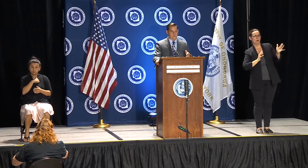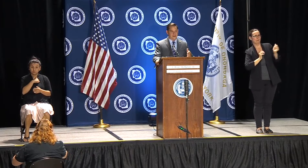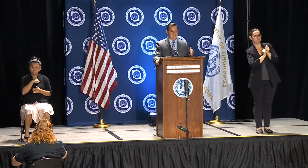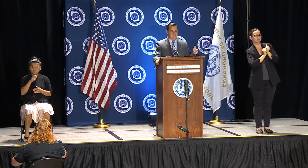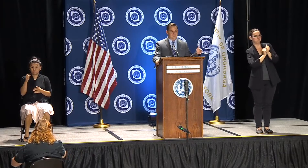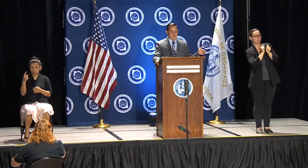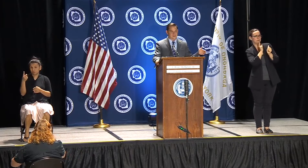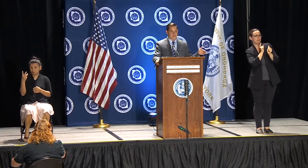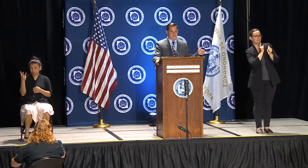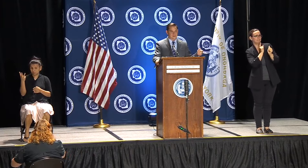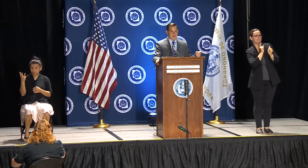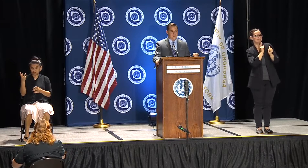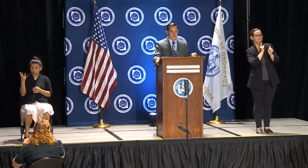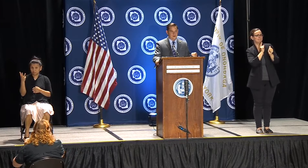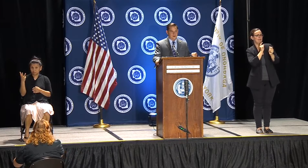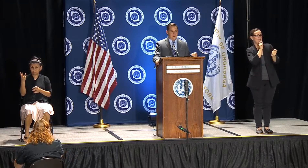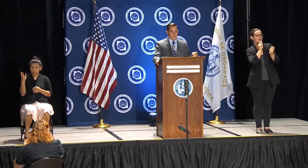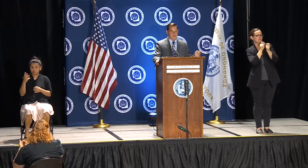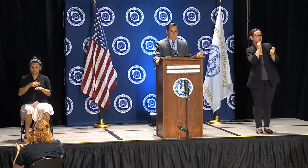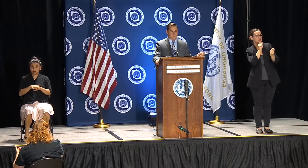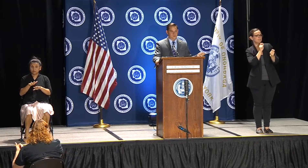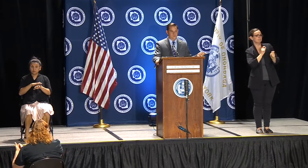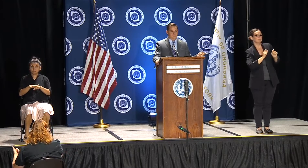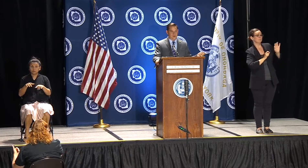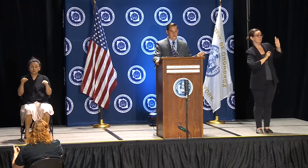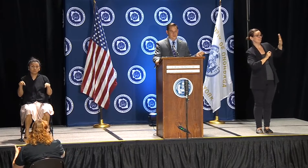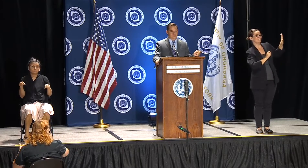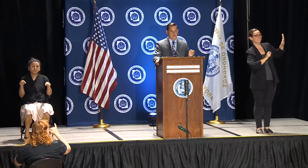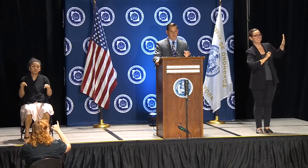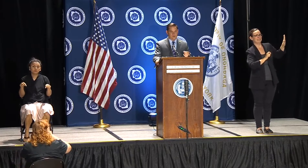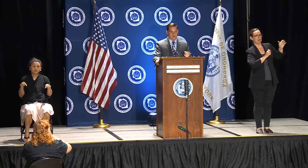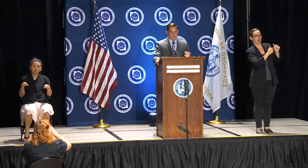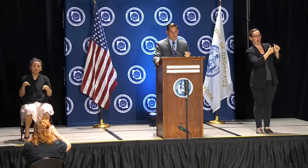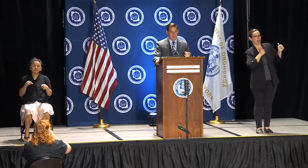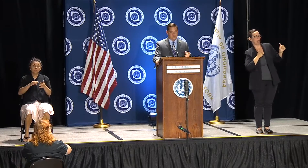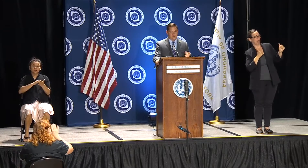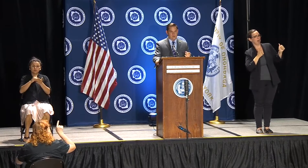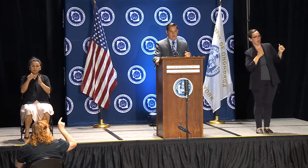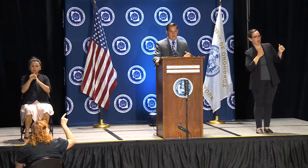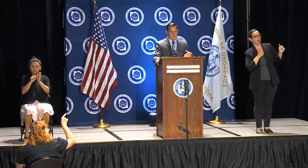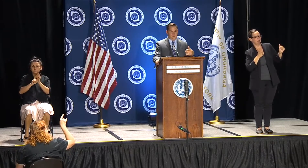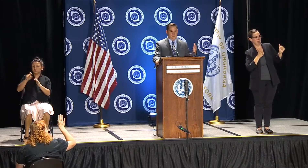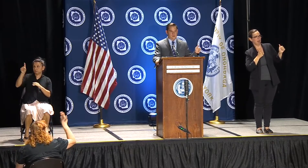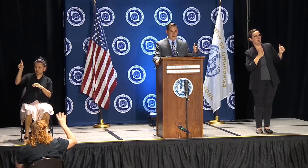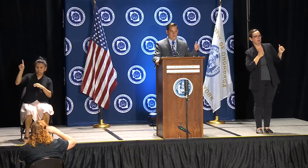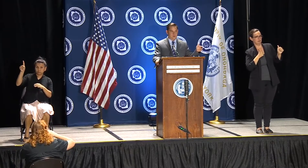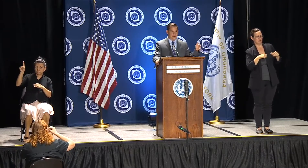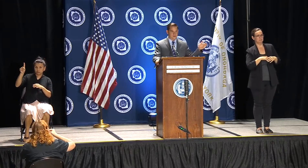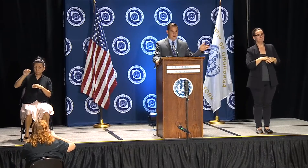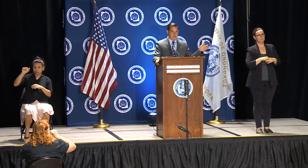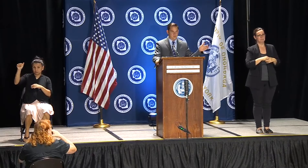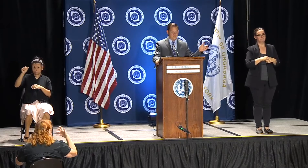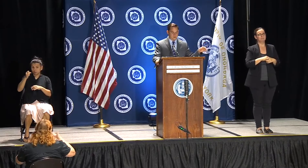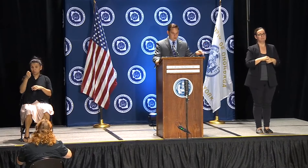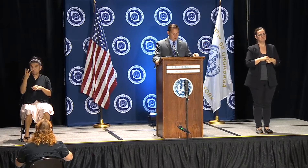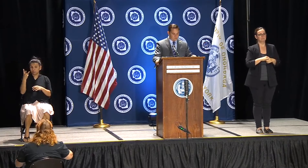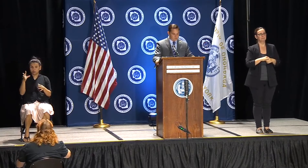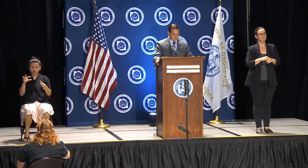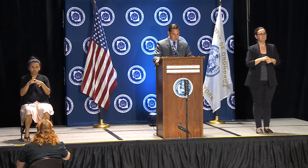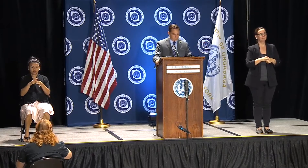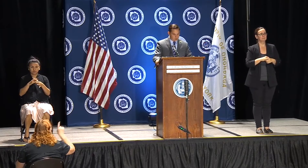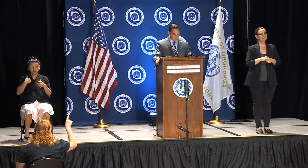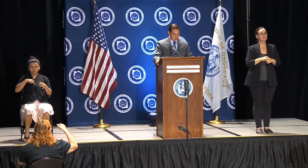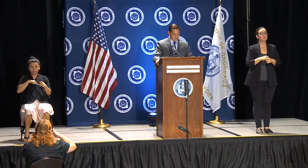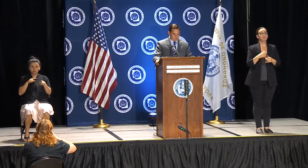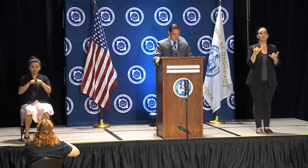we'll get positive cases that need to be transitioned to another county. Certainly that impacts the number on the state